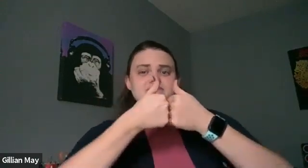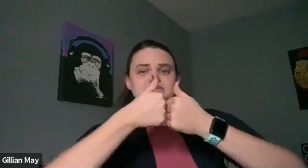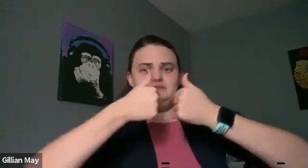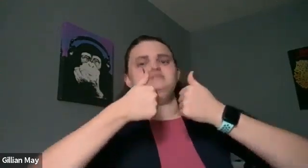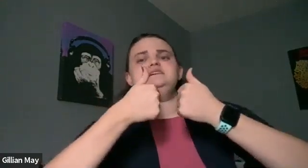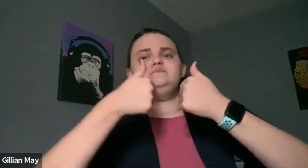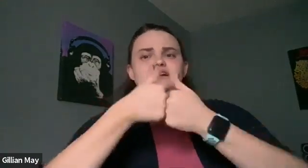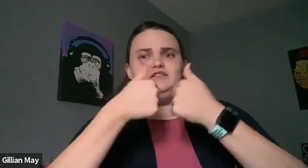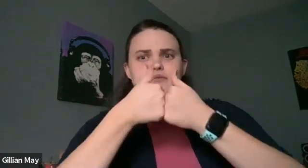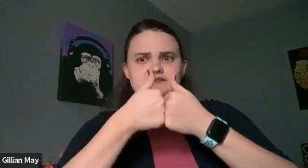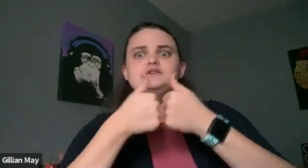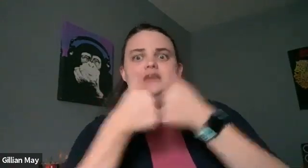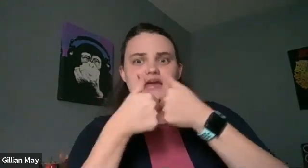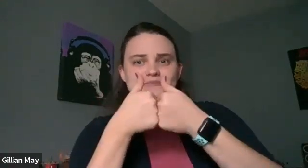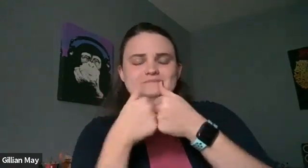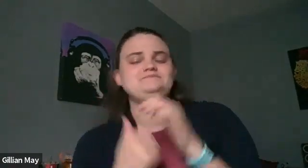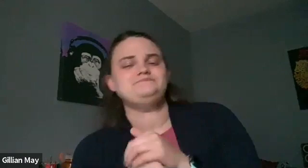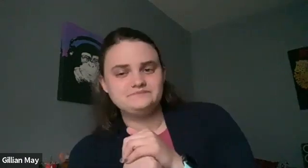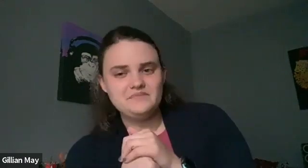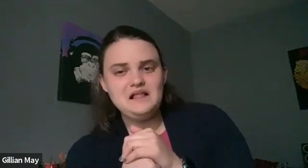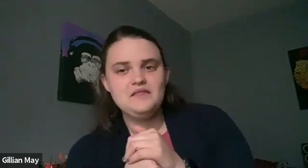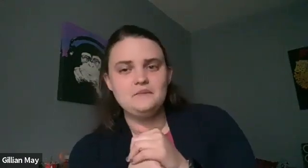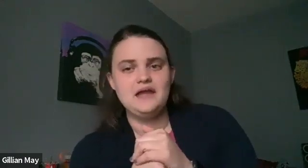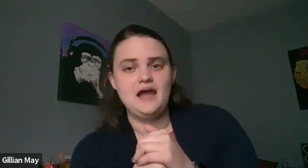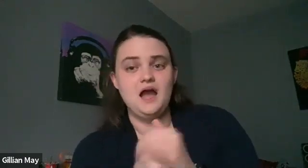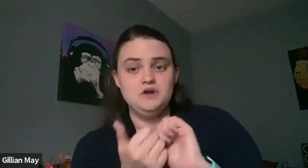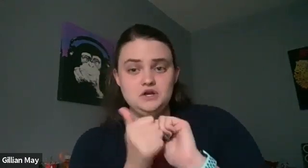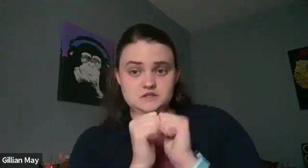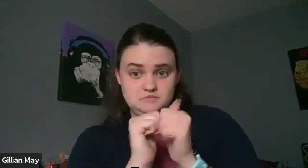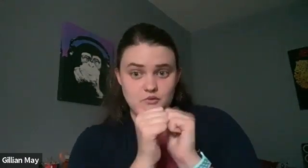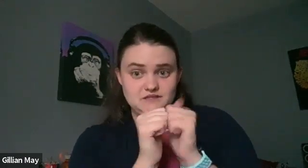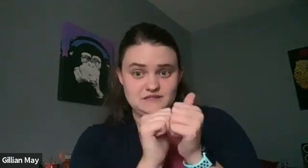I realize I am kind of low in this, so game. Then we have sports.